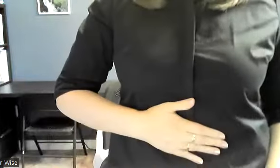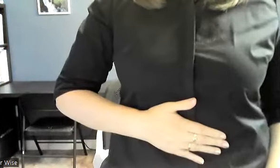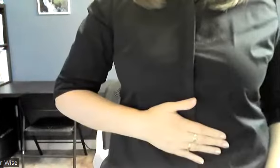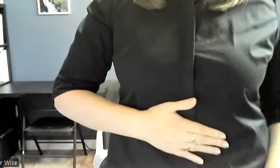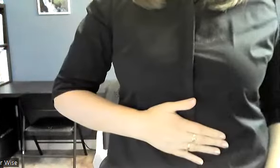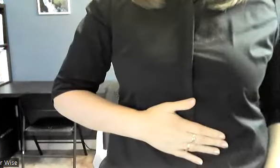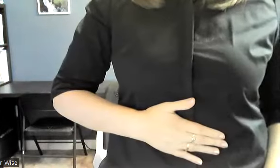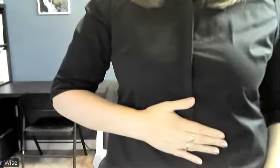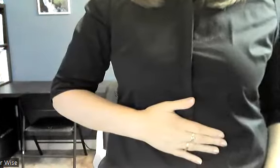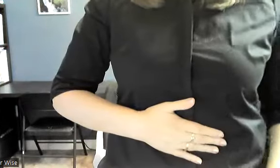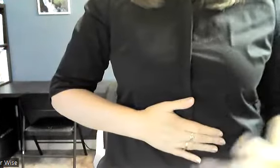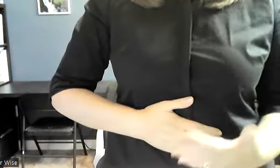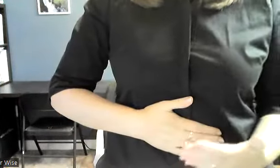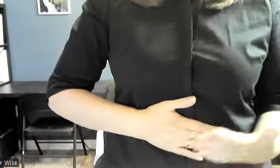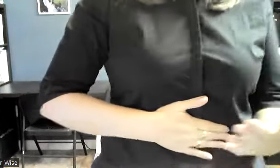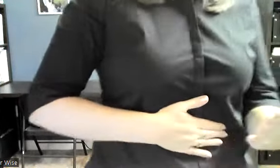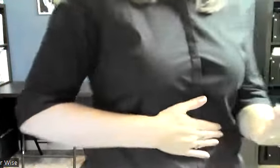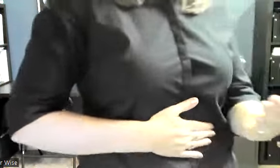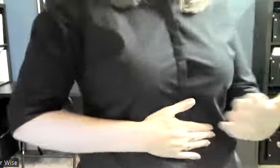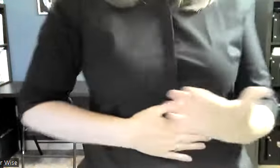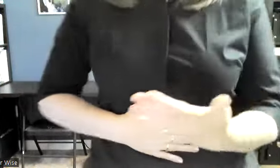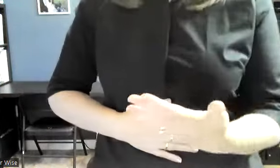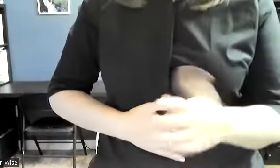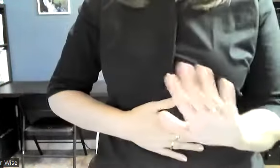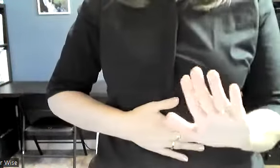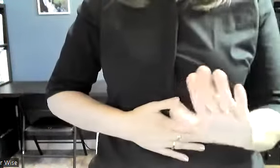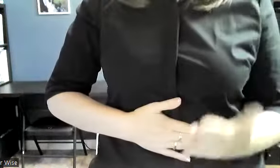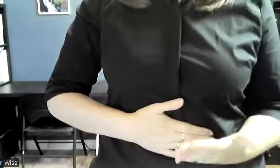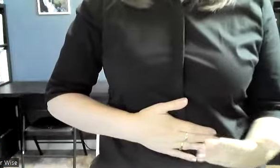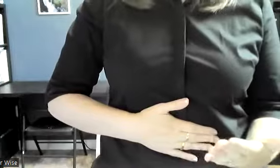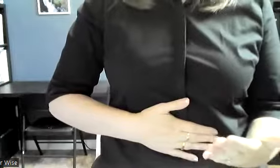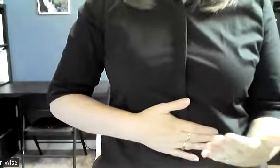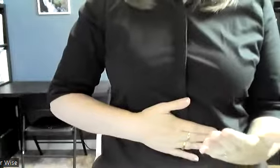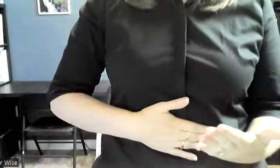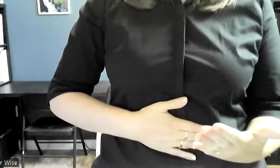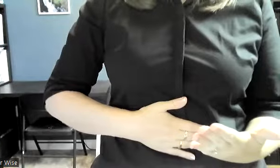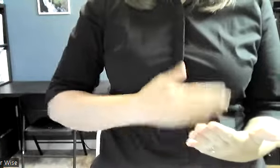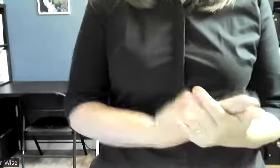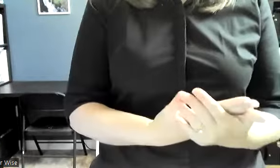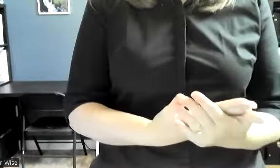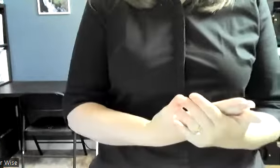your stomach and flat hand shape on your non-dominant, and then you just,